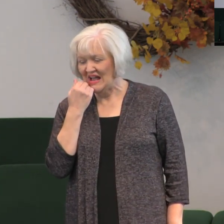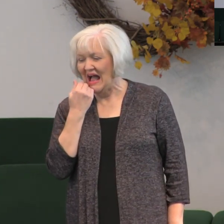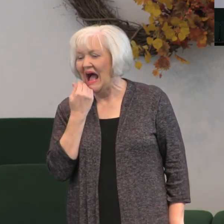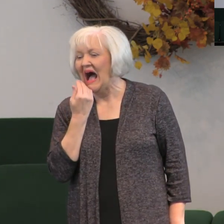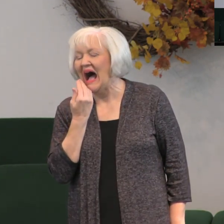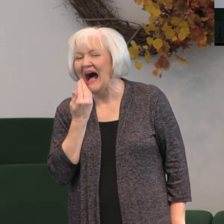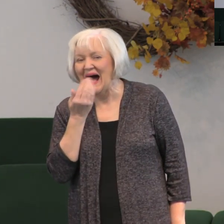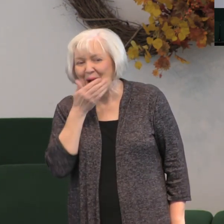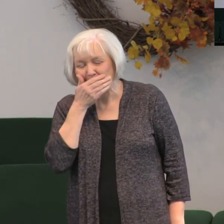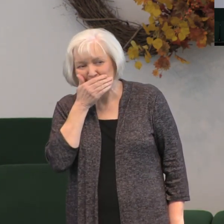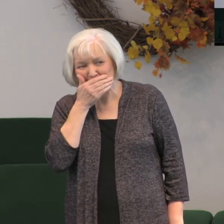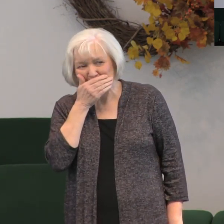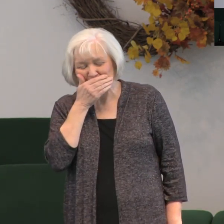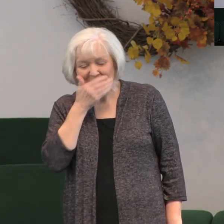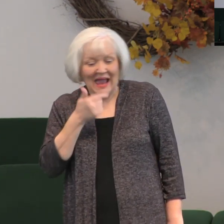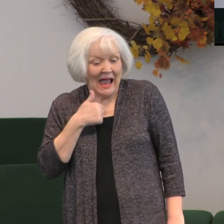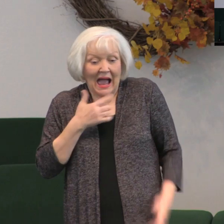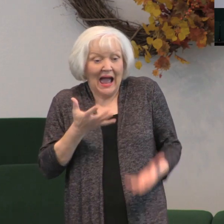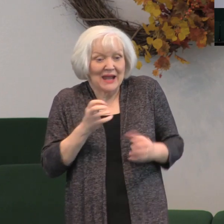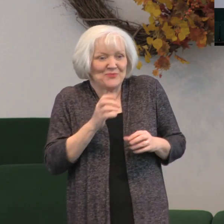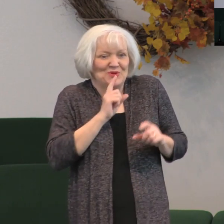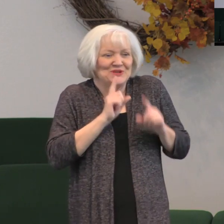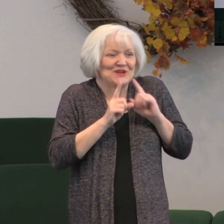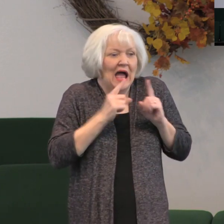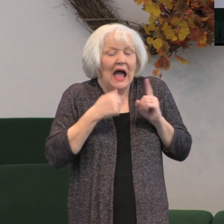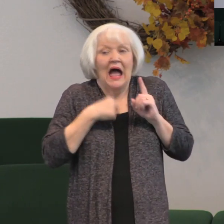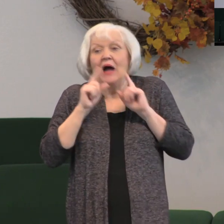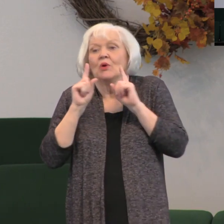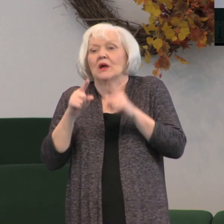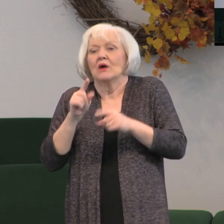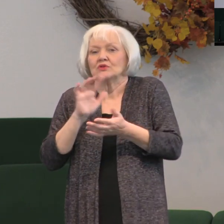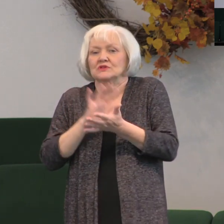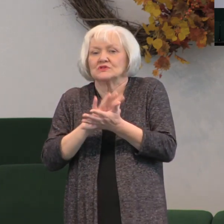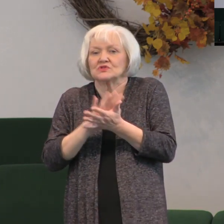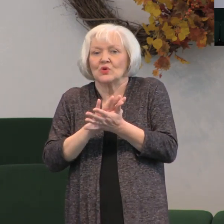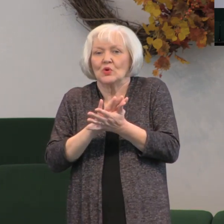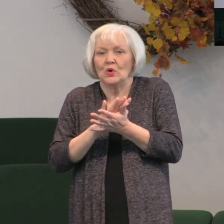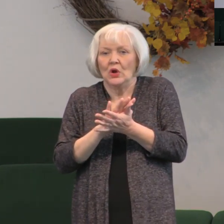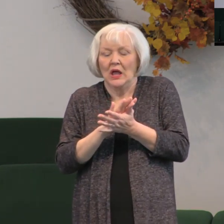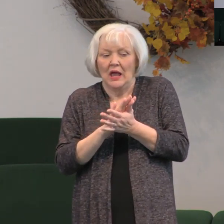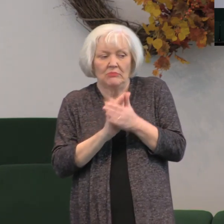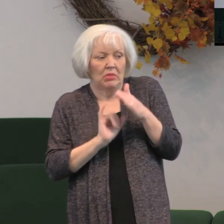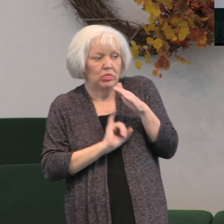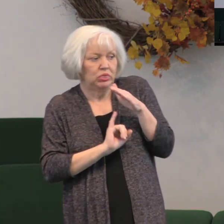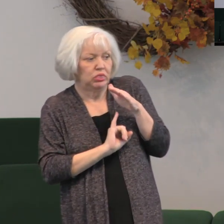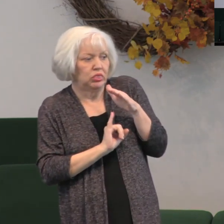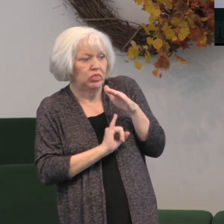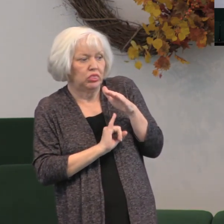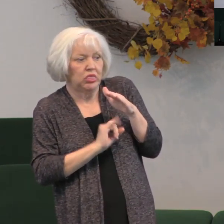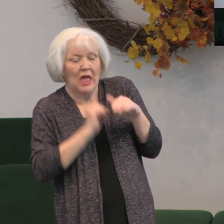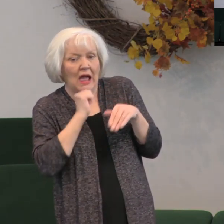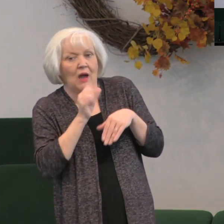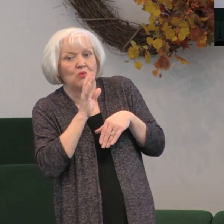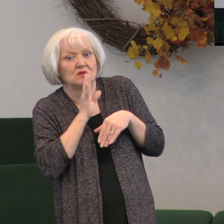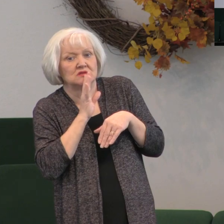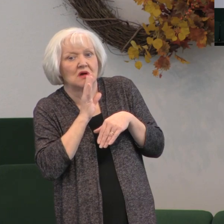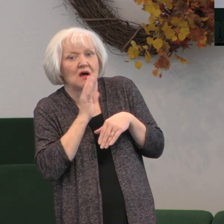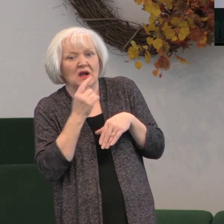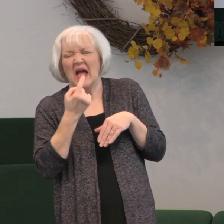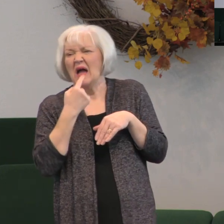I was afraid to talk to people. I would go to school and I would keep to myself and I wouldn't say anything to other people. And